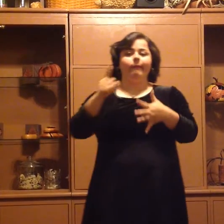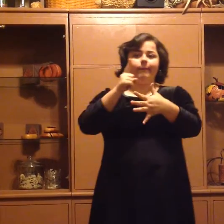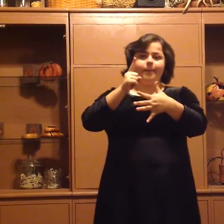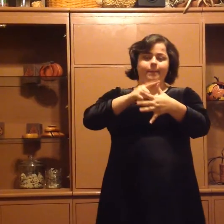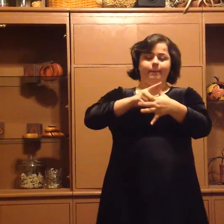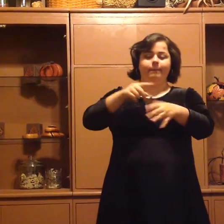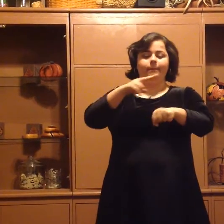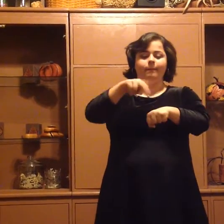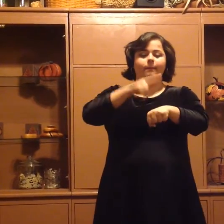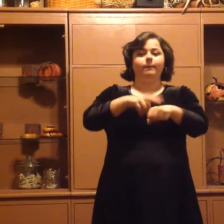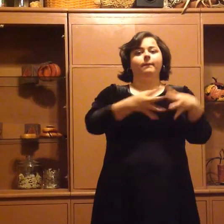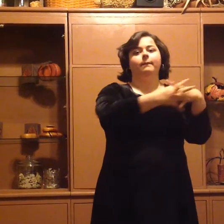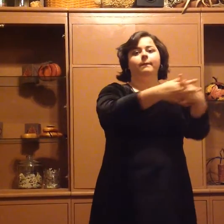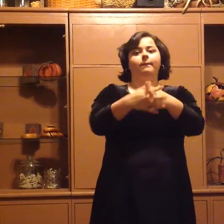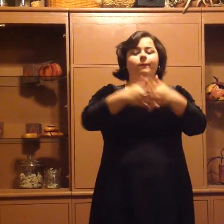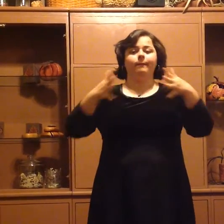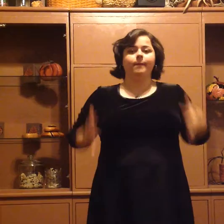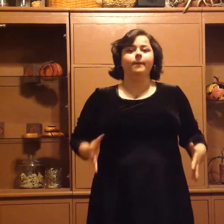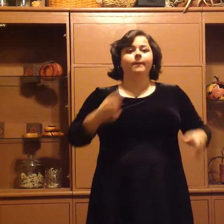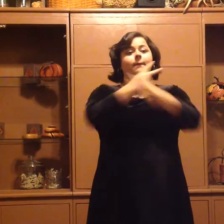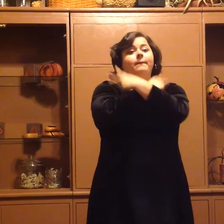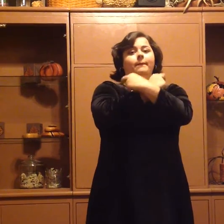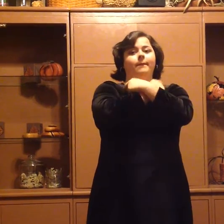There was an American Indian bear,